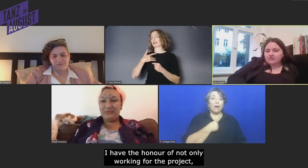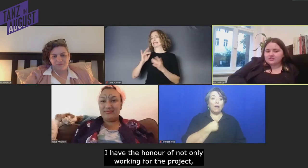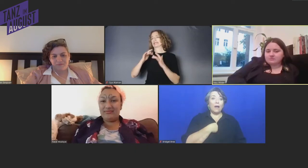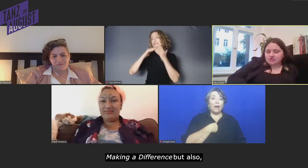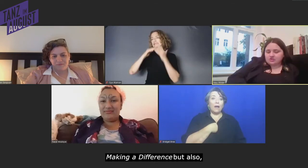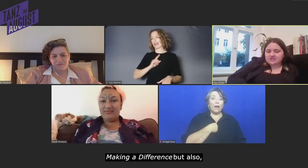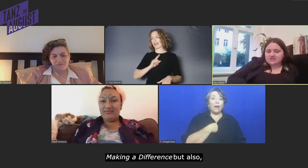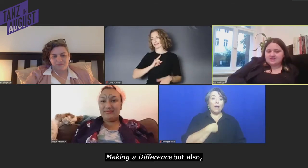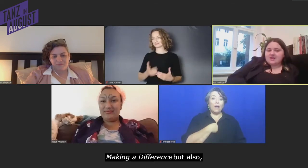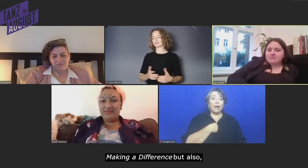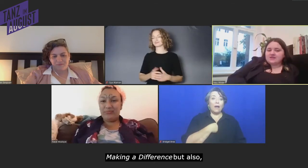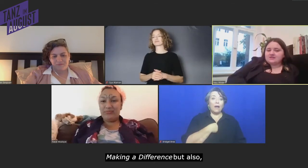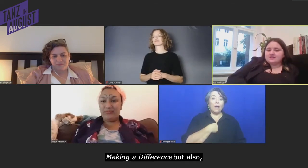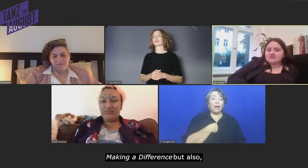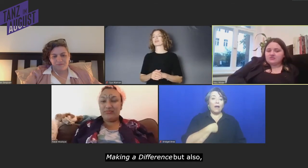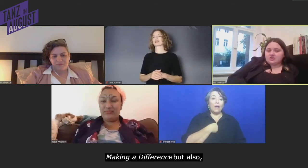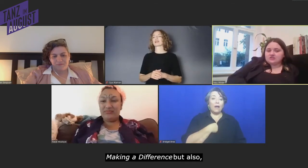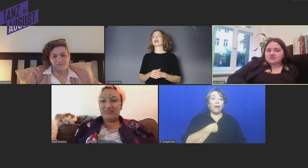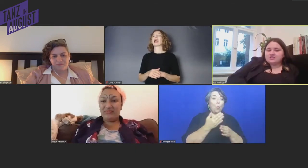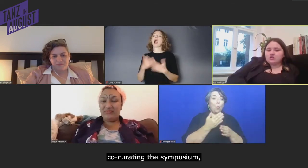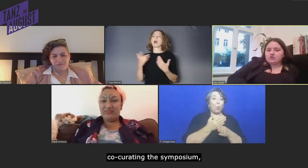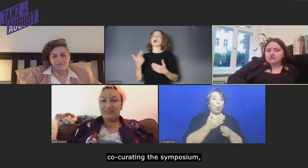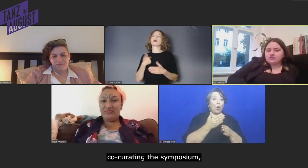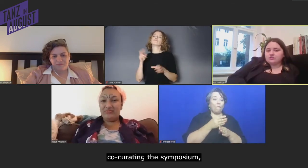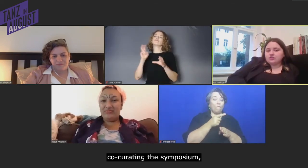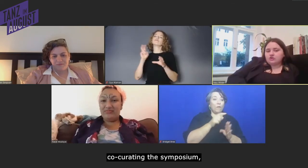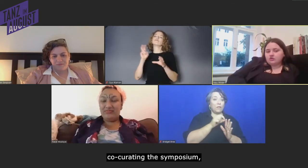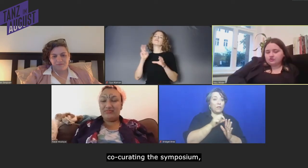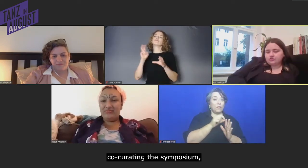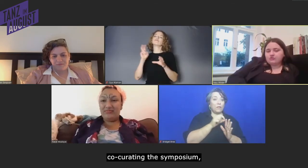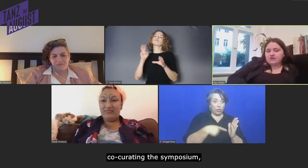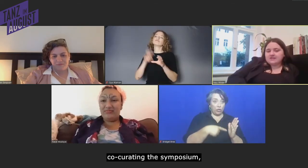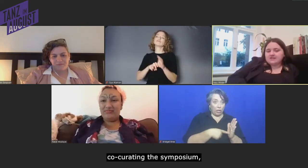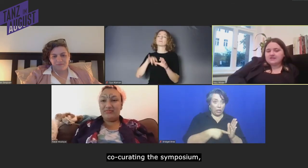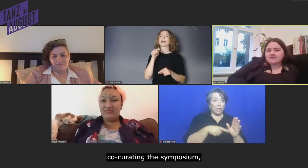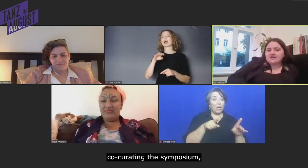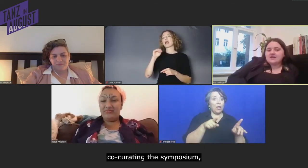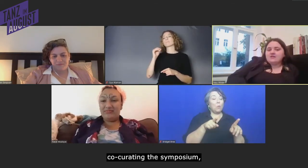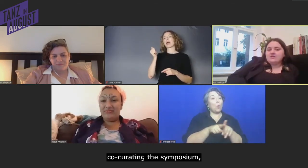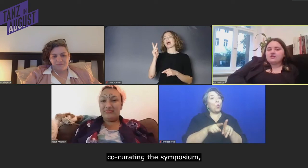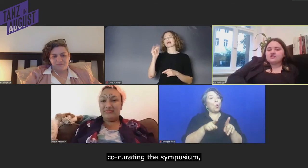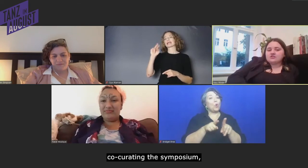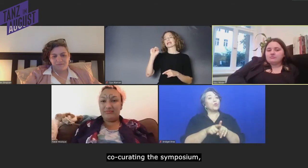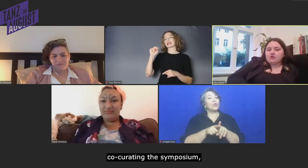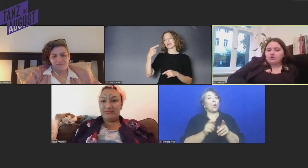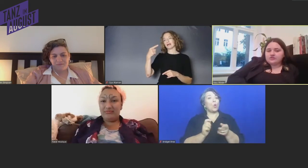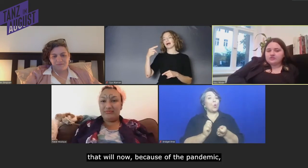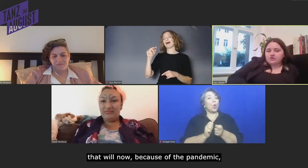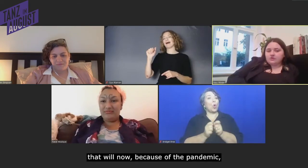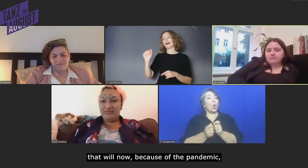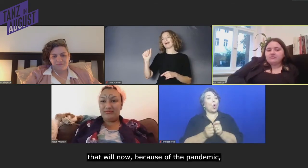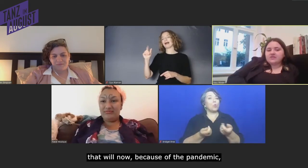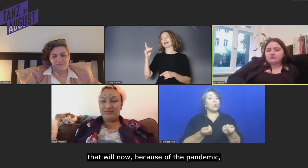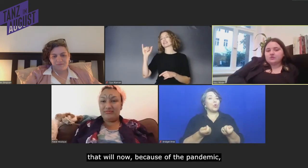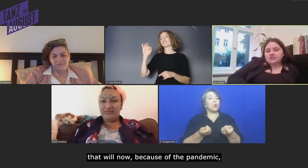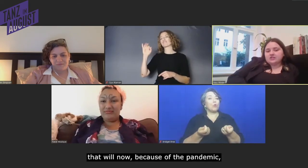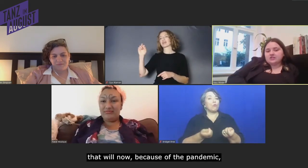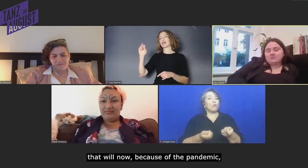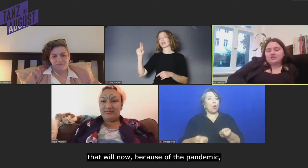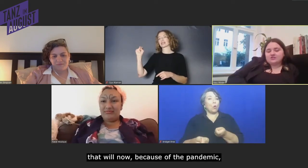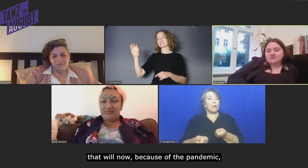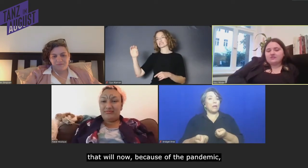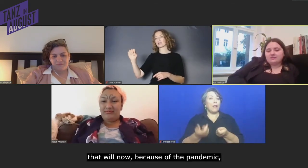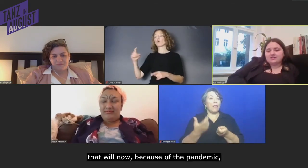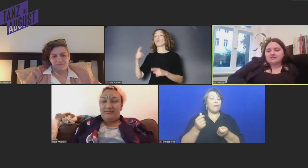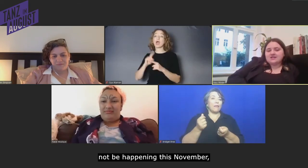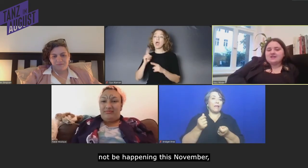this project, making a difference, but also co-curating the symposium that will now,